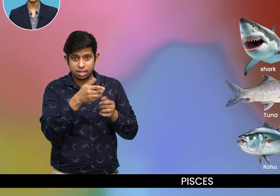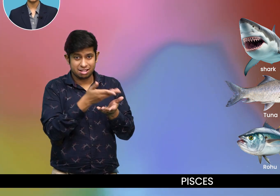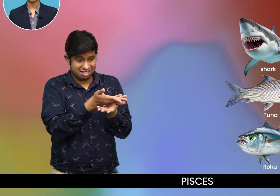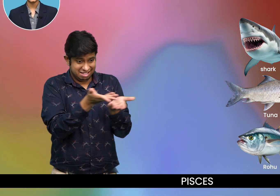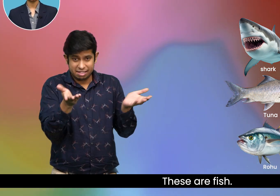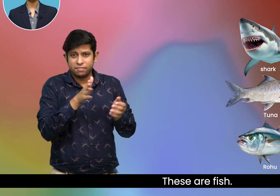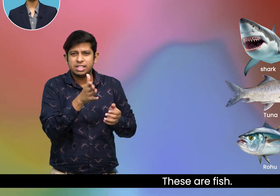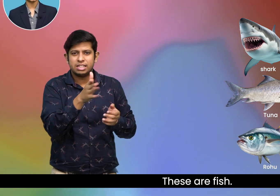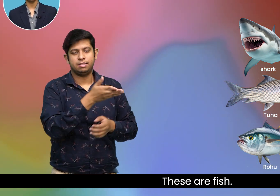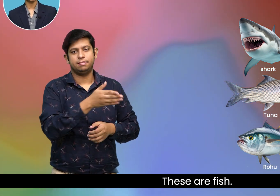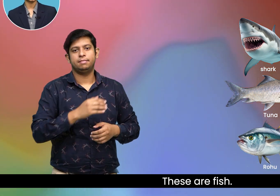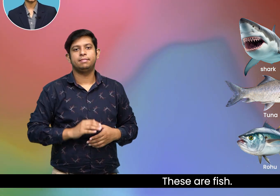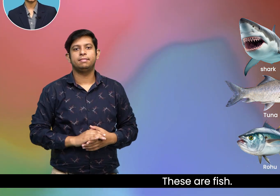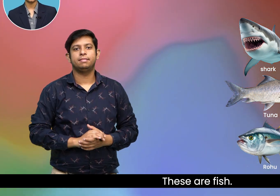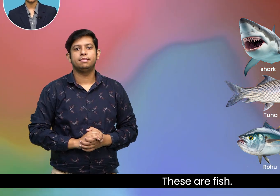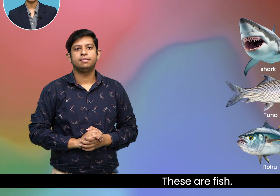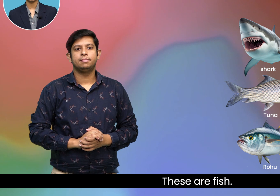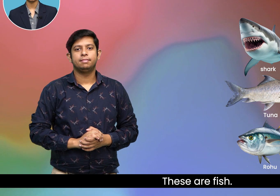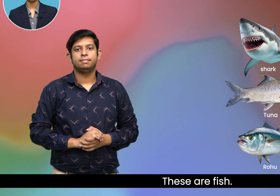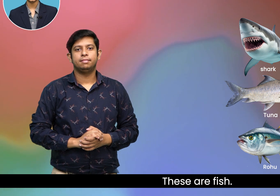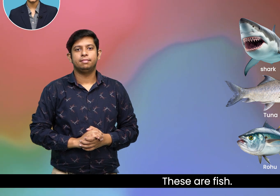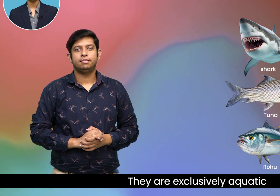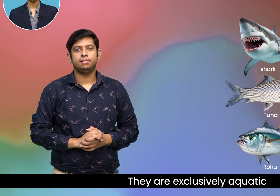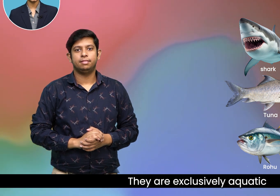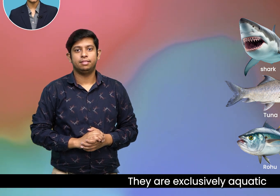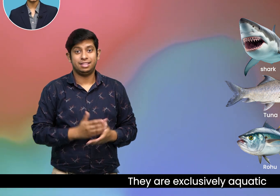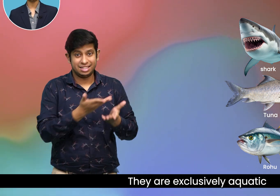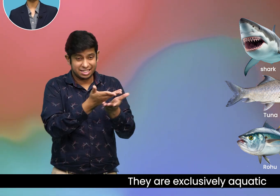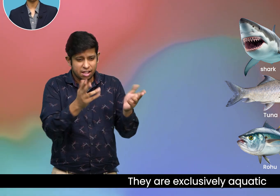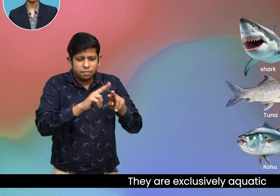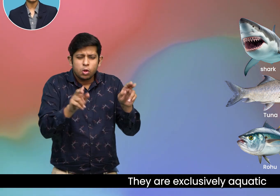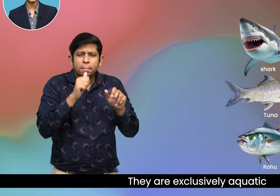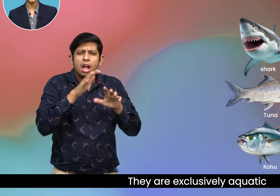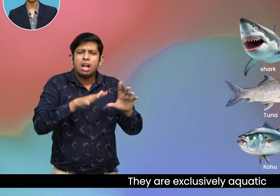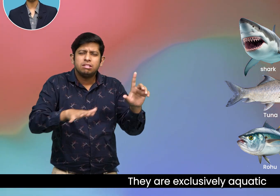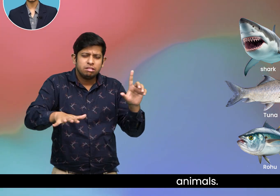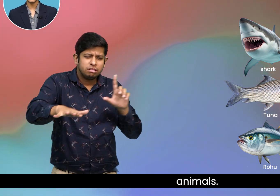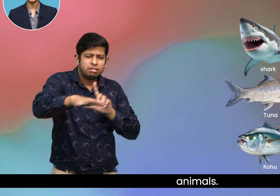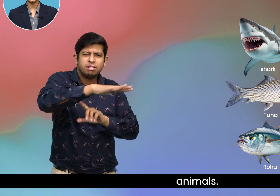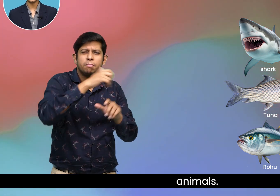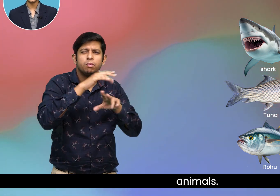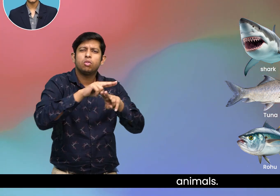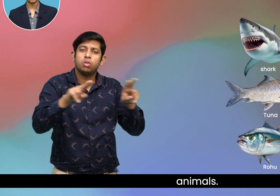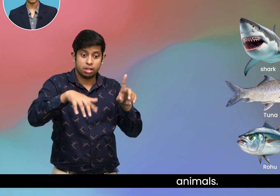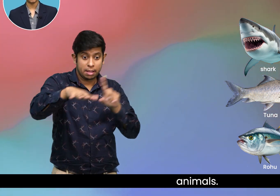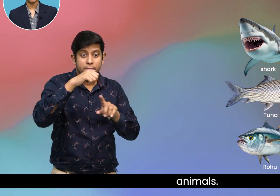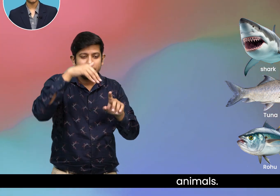Pisces. These are fish. They are exclusively aquatic